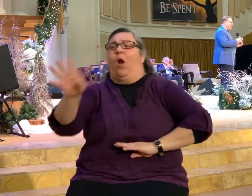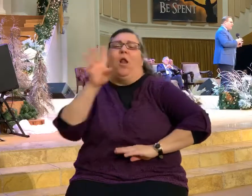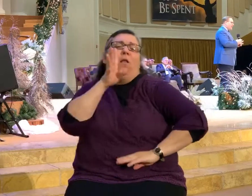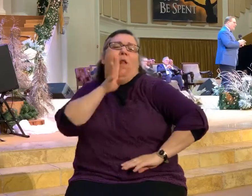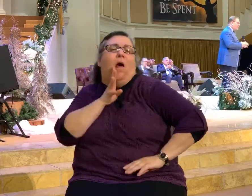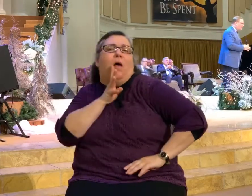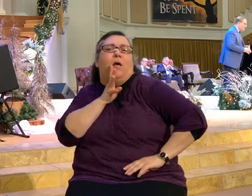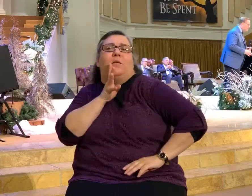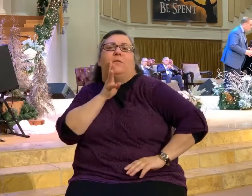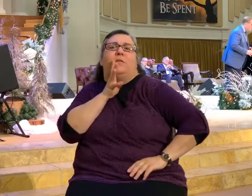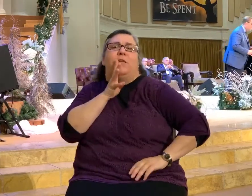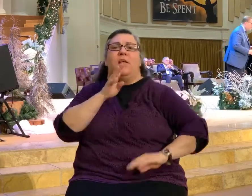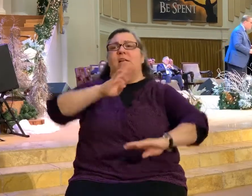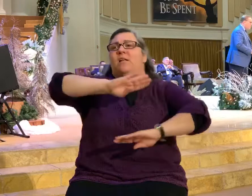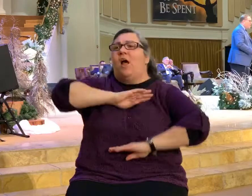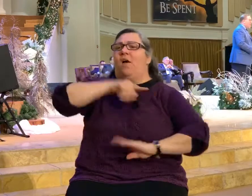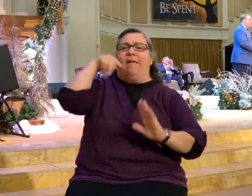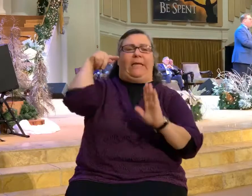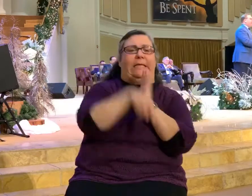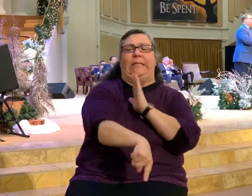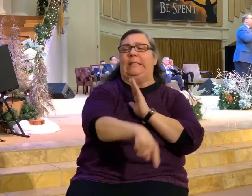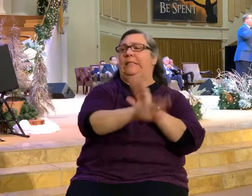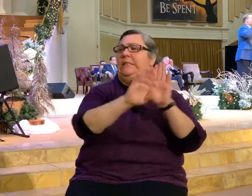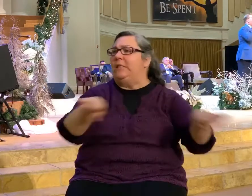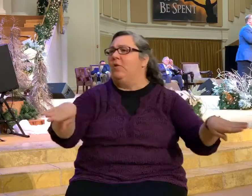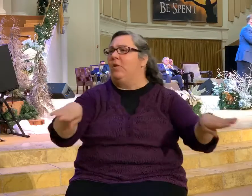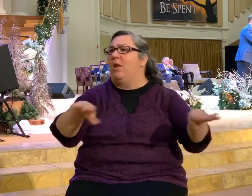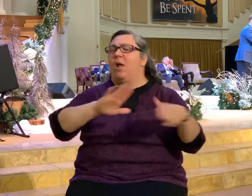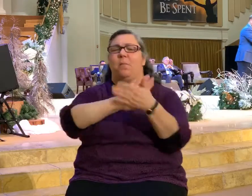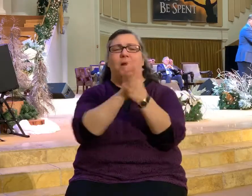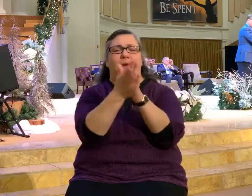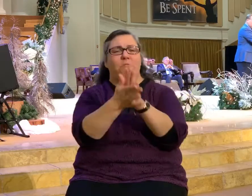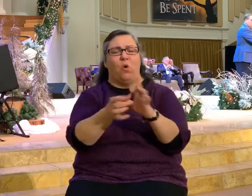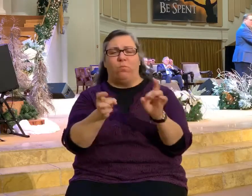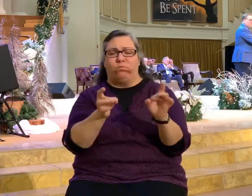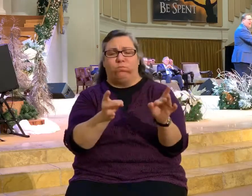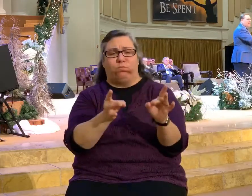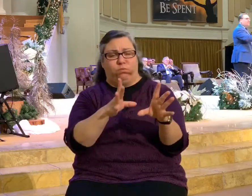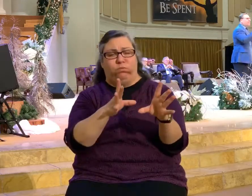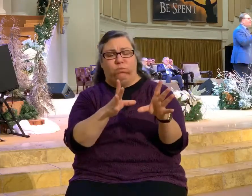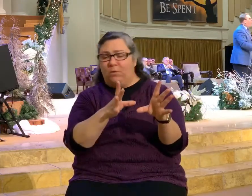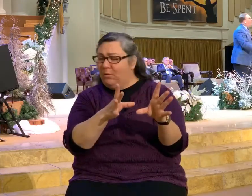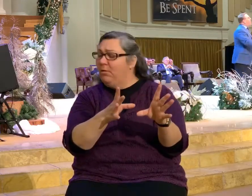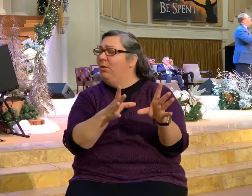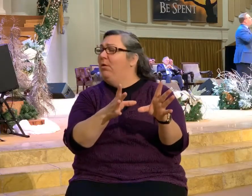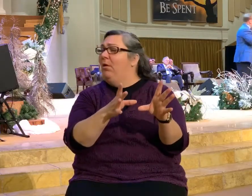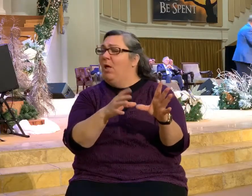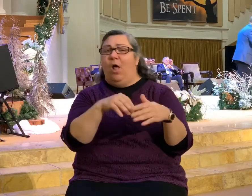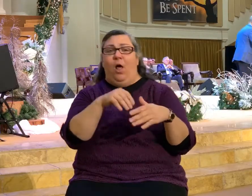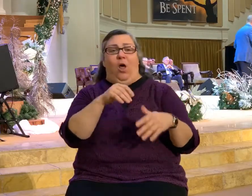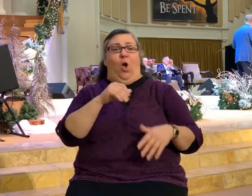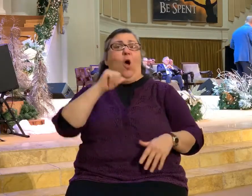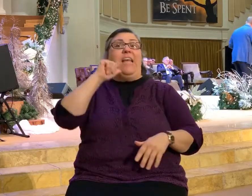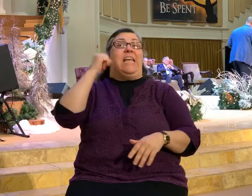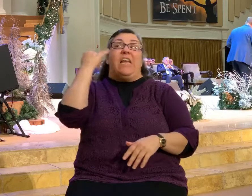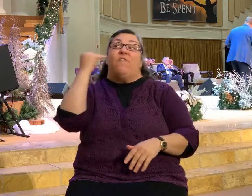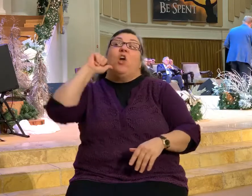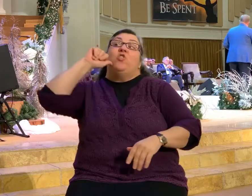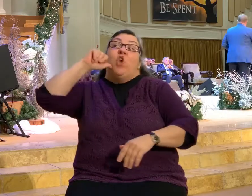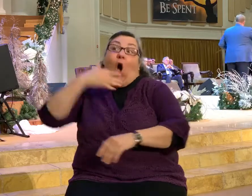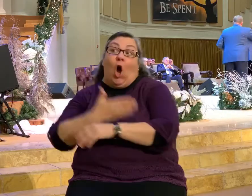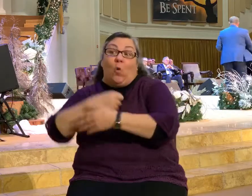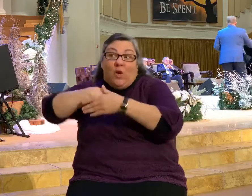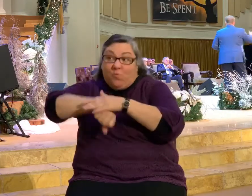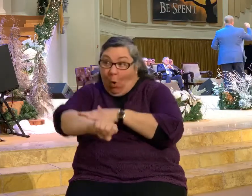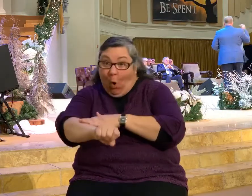Infanticide, the killing of children, had become so common that the birth of a daughter, listen to